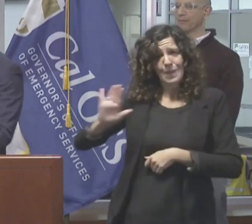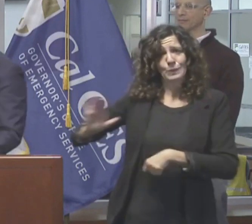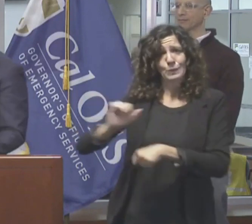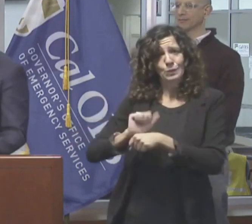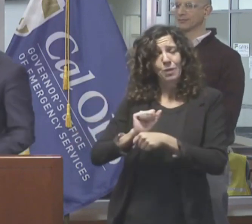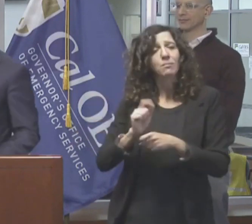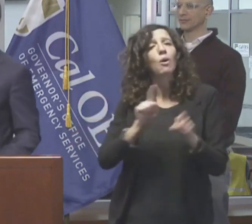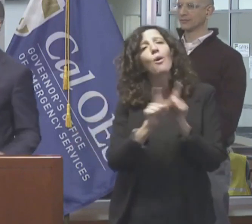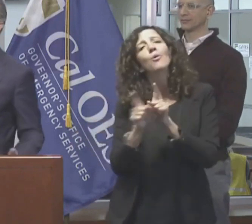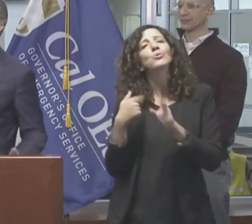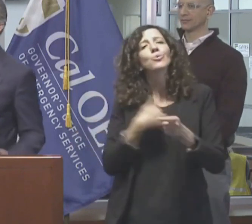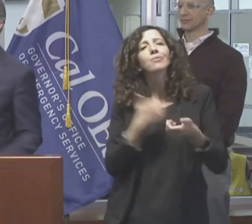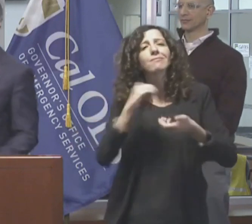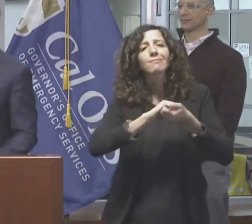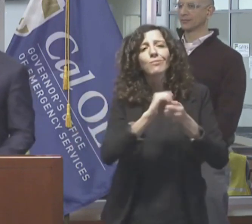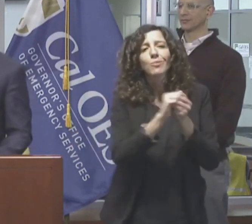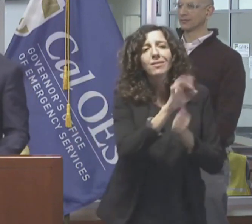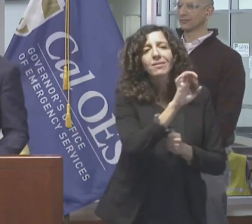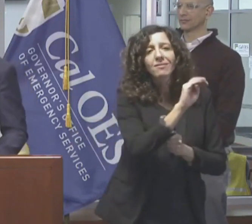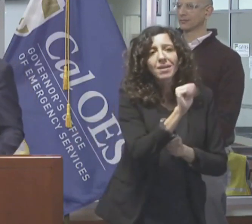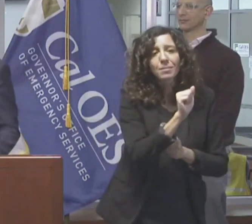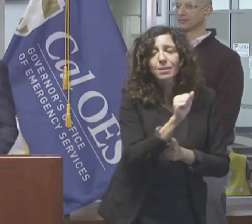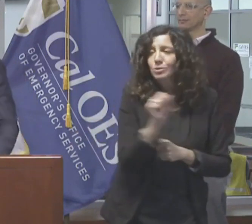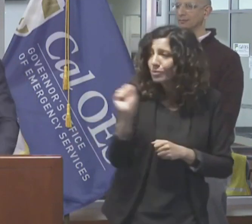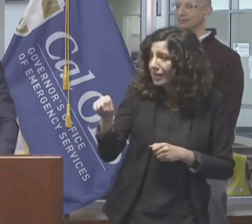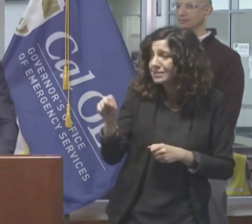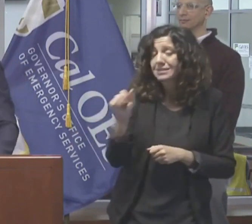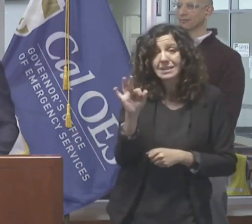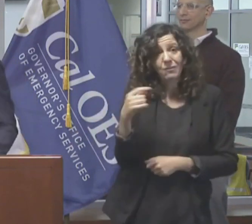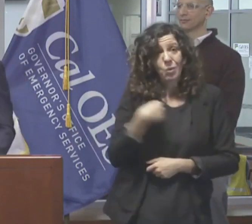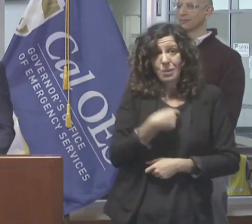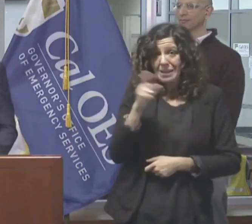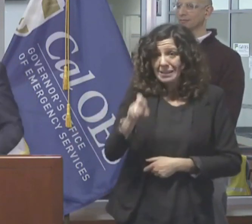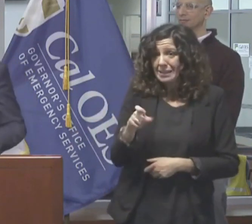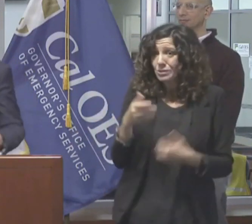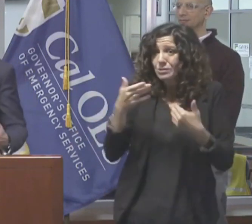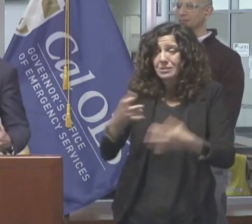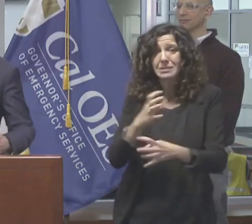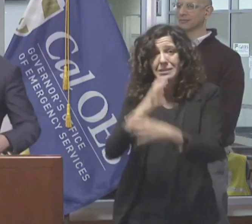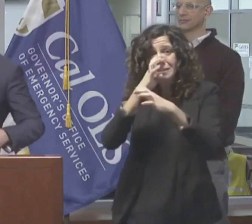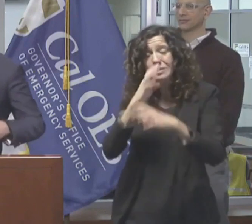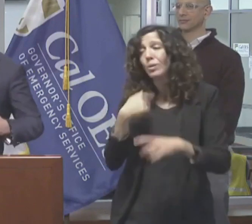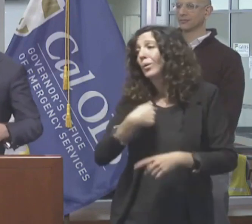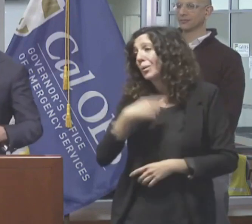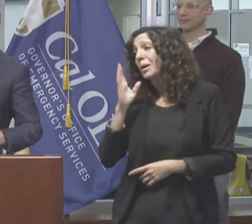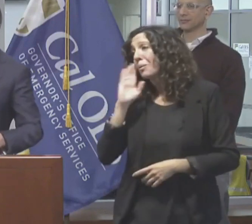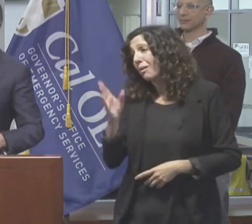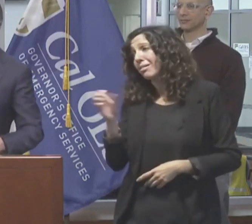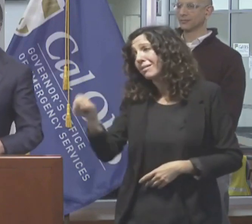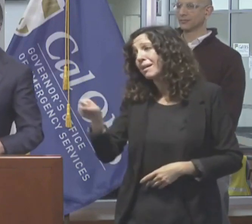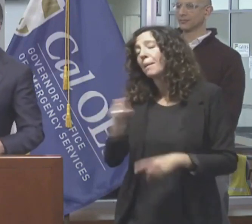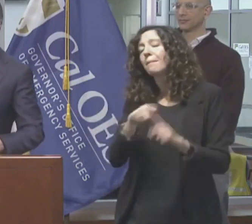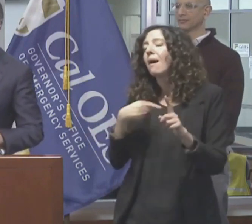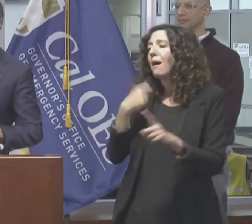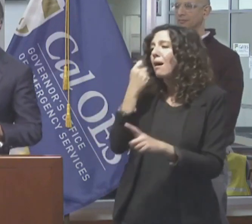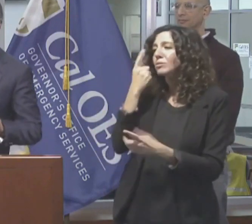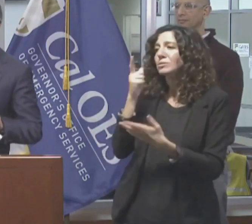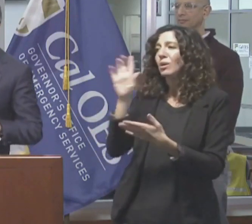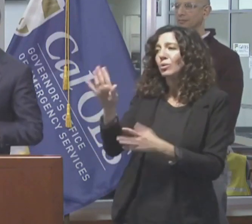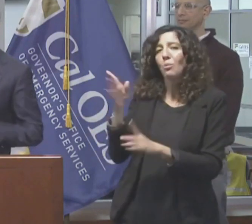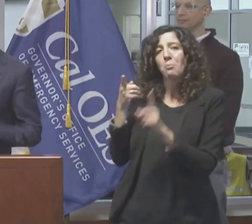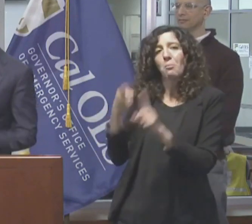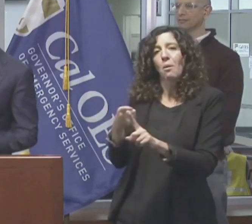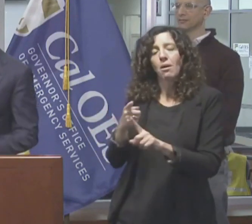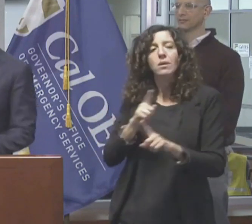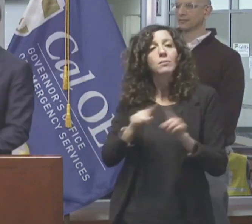yes. And to the extent we need to leverage any of those things, we will. But I don't want people to. I get where you're going, and